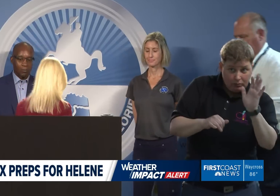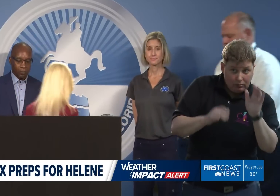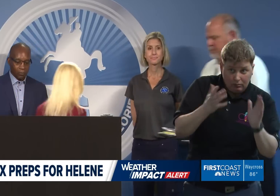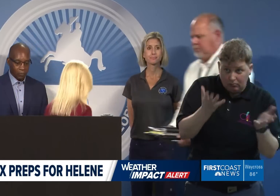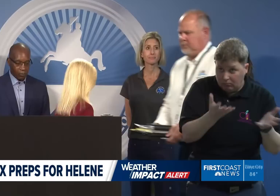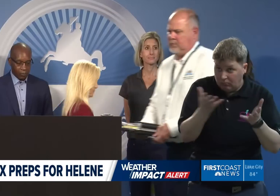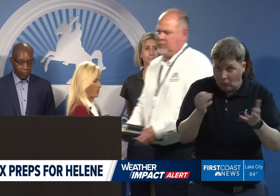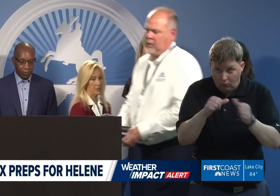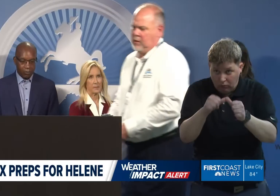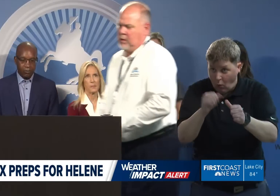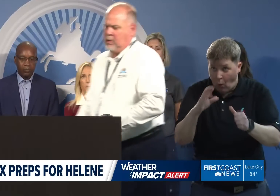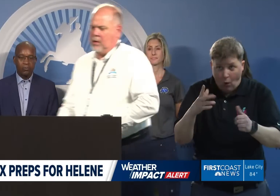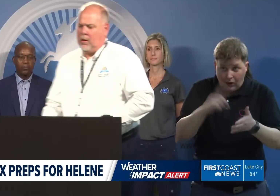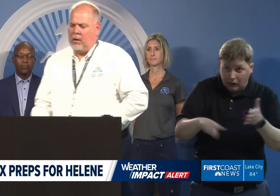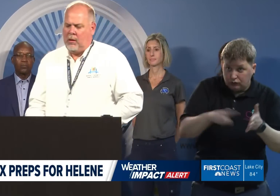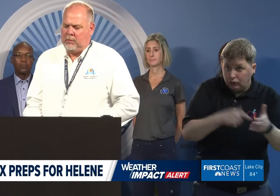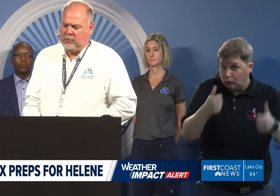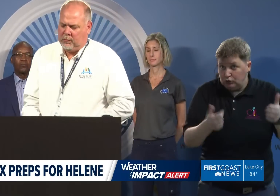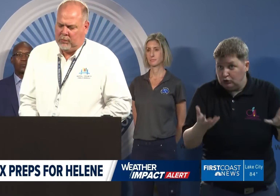answer.